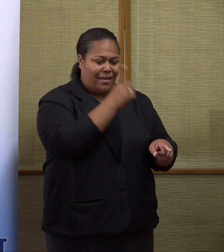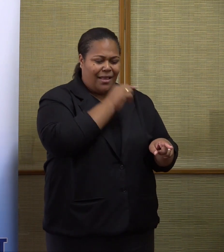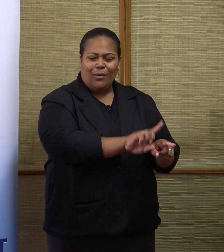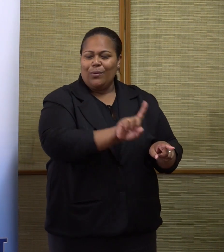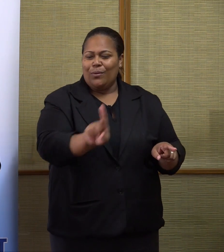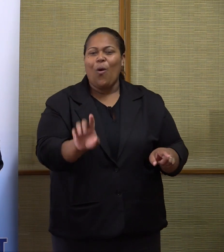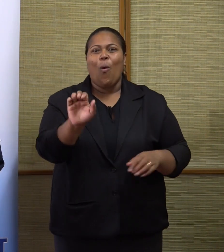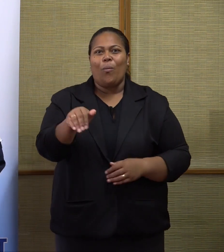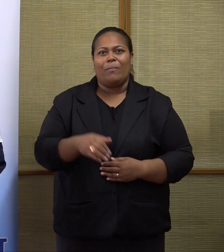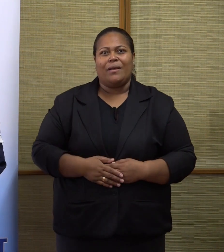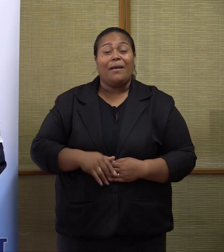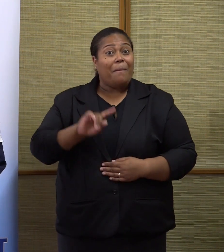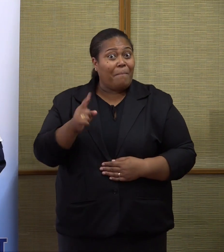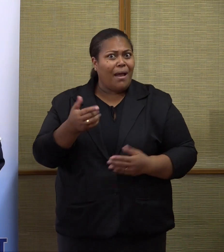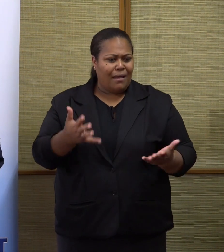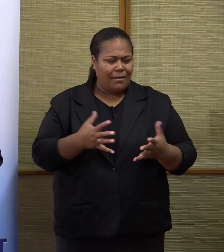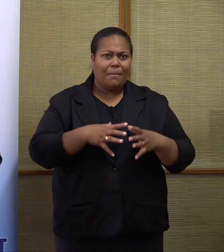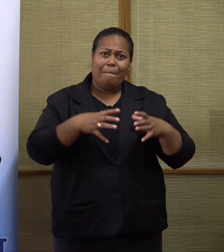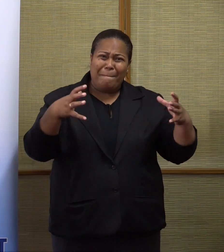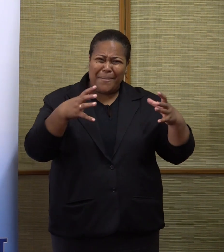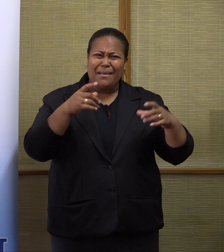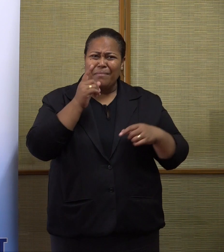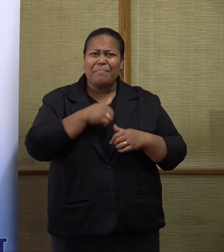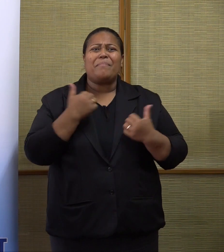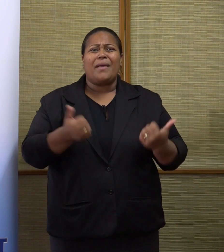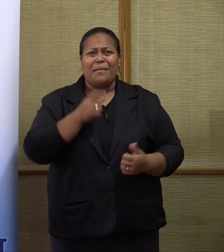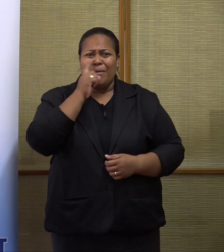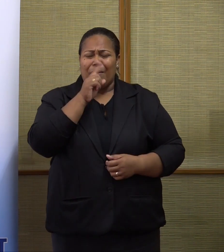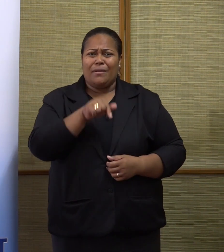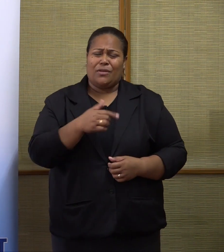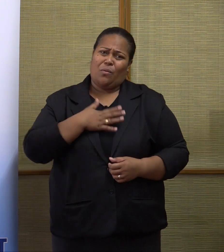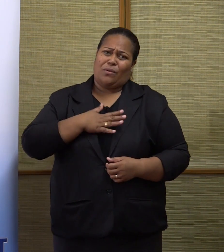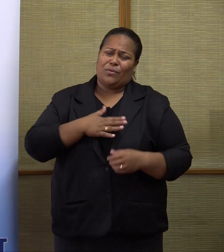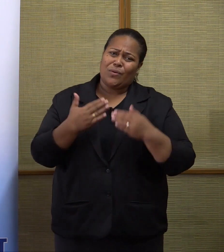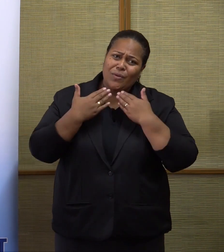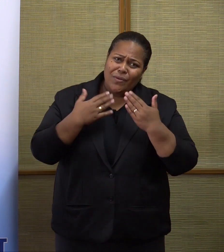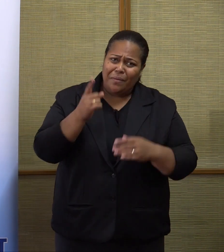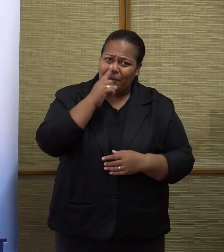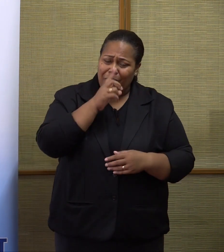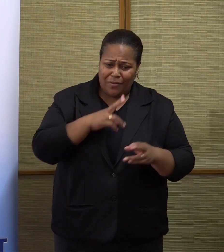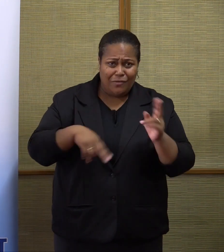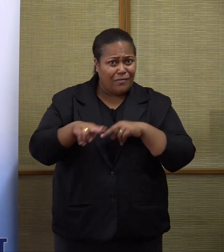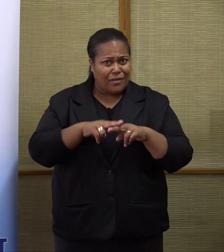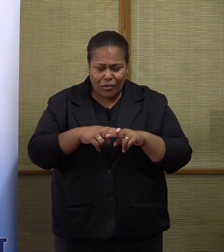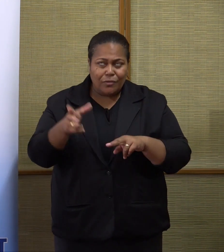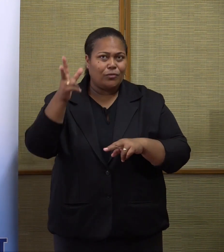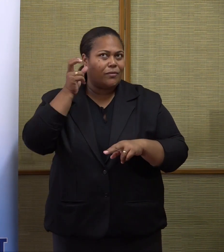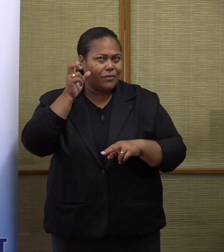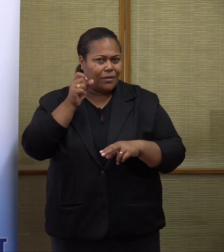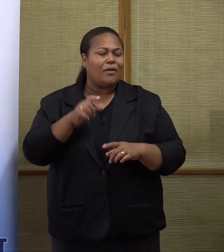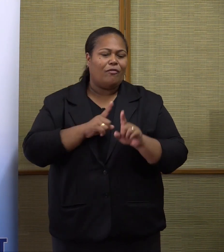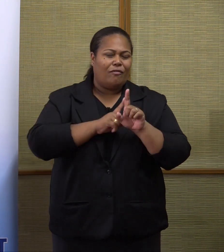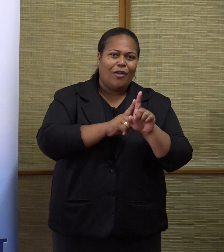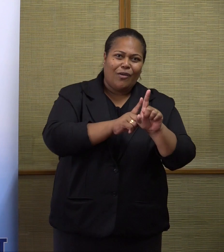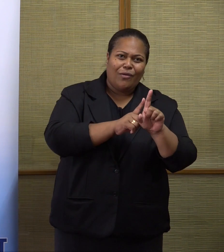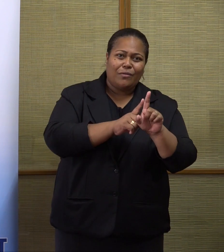big number in our evacuation center, and I'd like to thank the people of Fiji for taking precautionary measures. The